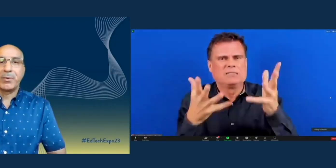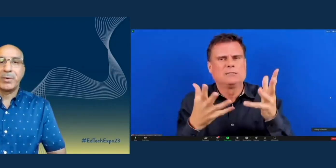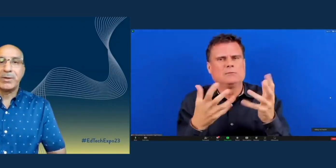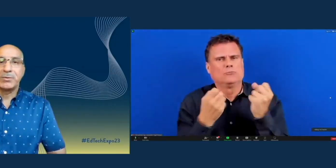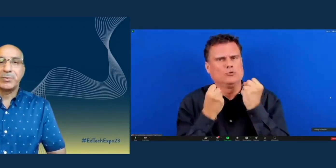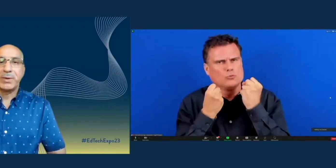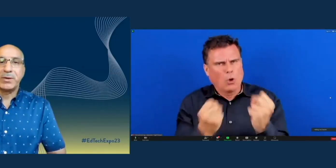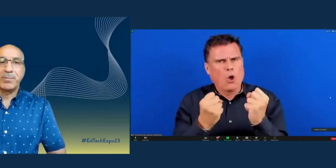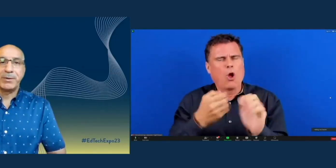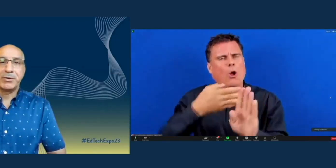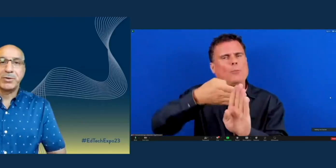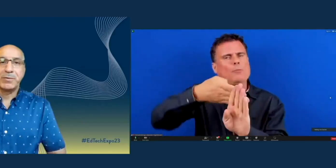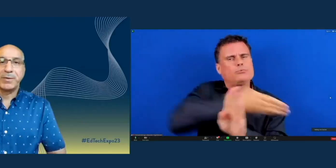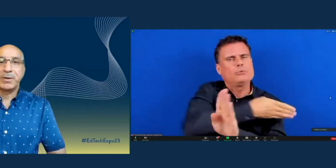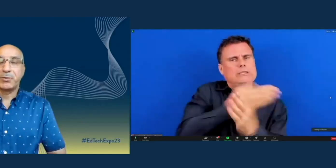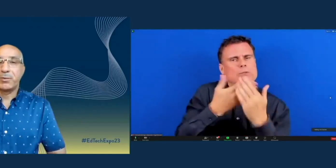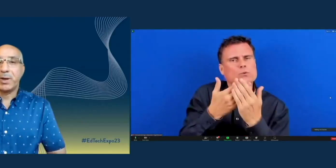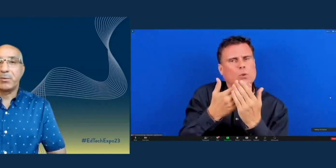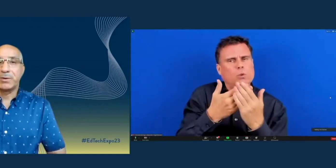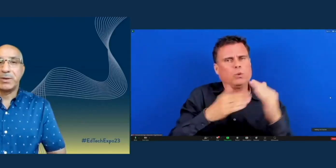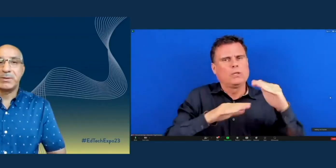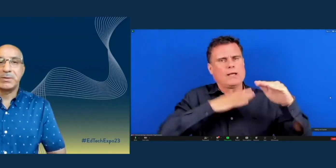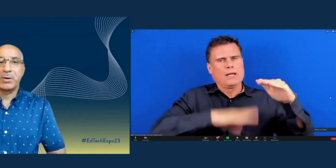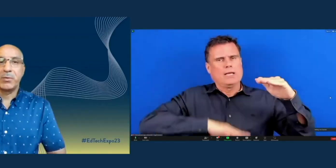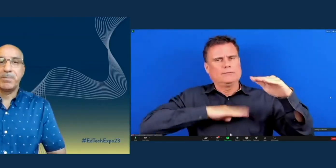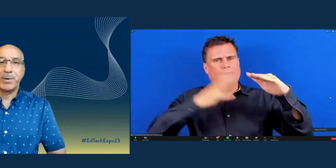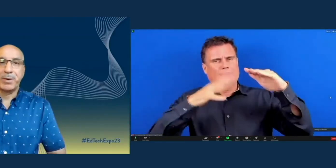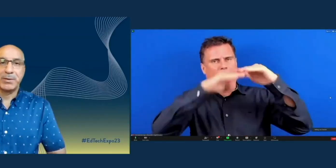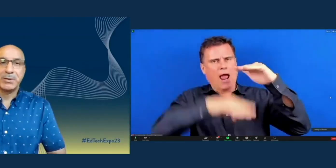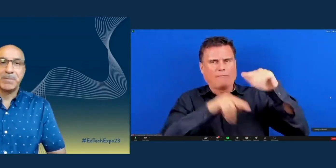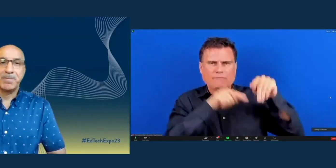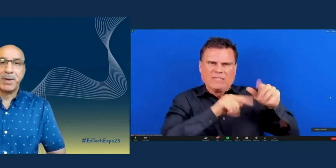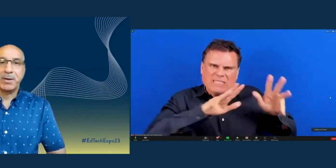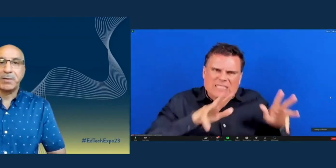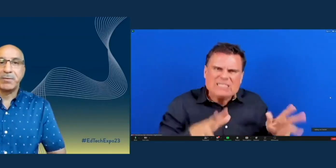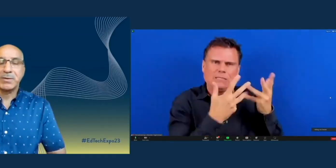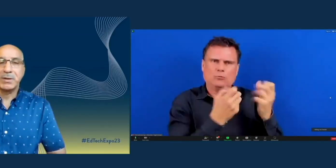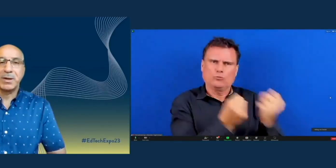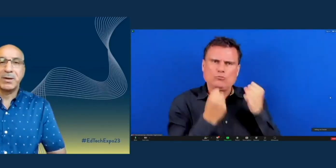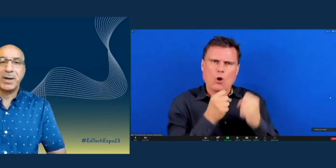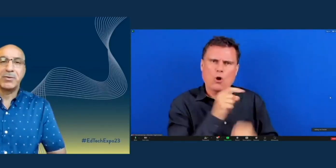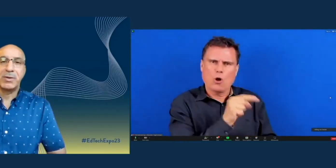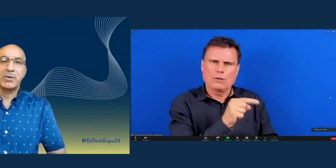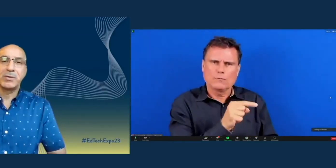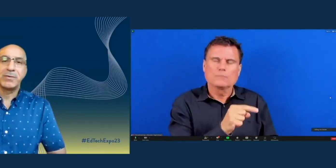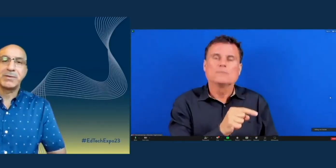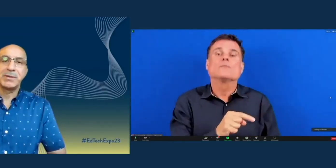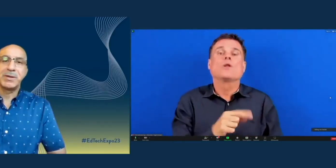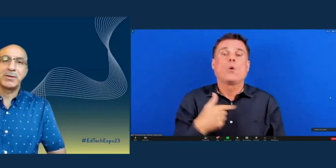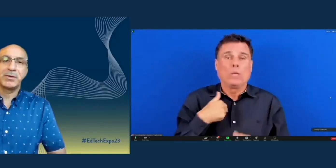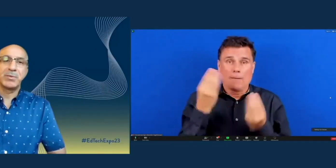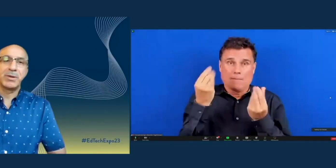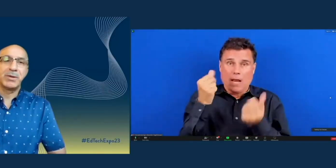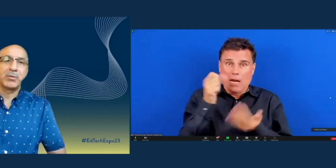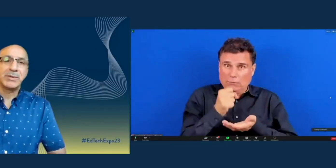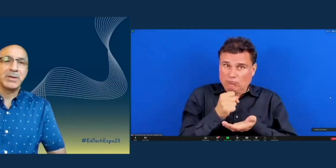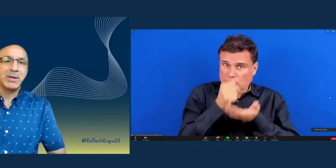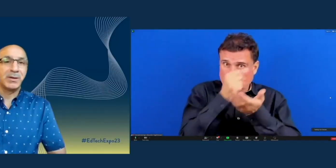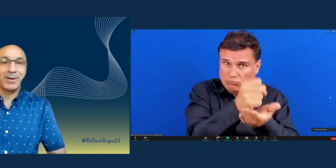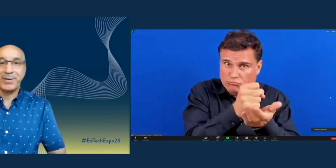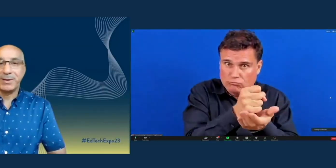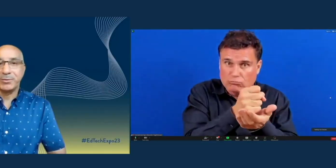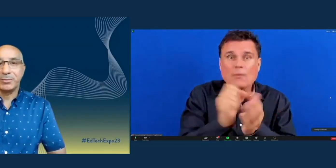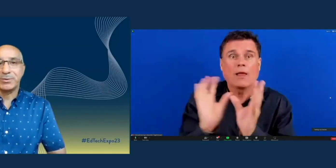Our Ready to Read competition funded 3 awardees to equip parents, caregivers, and early education facilitators with literacy